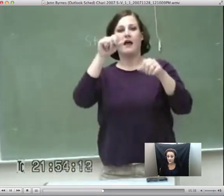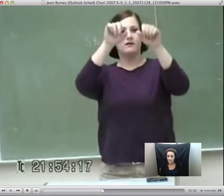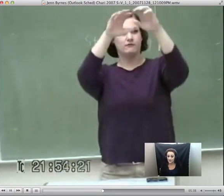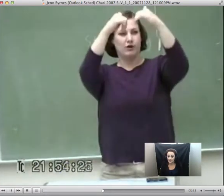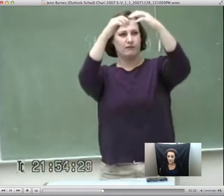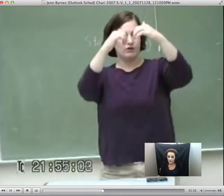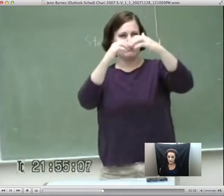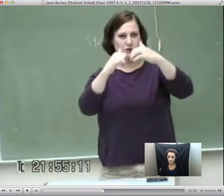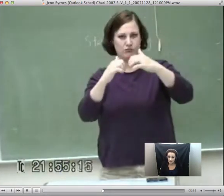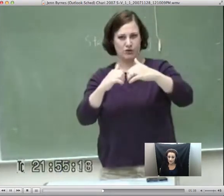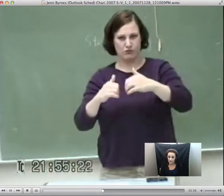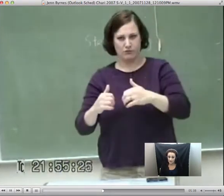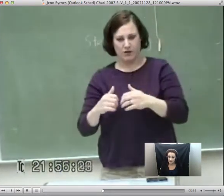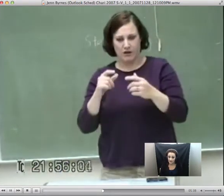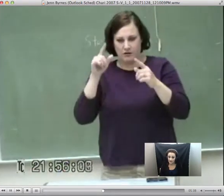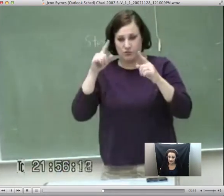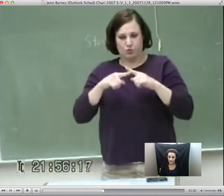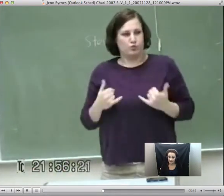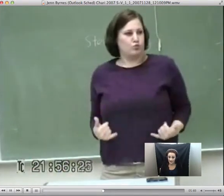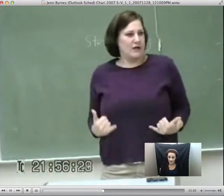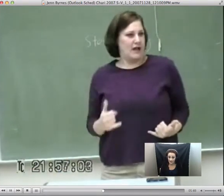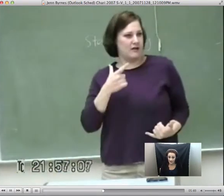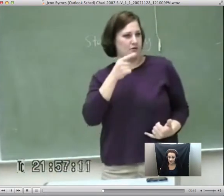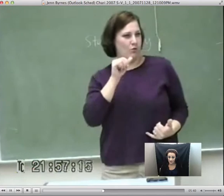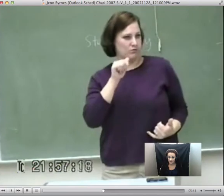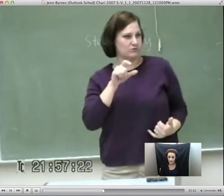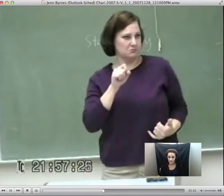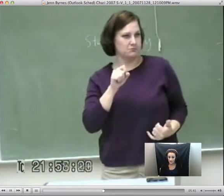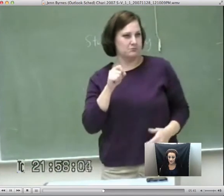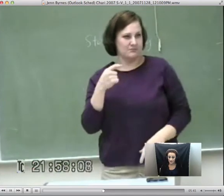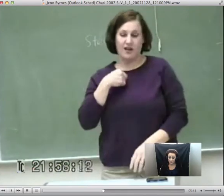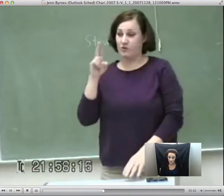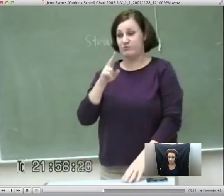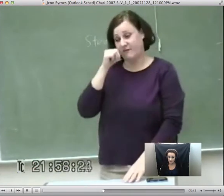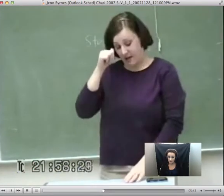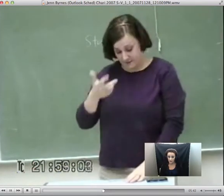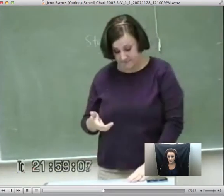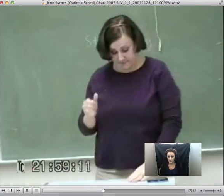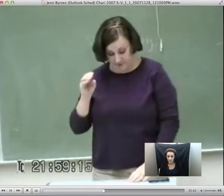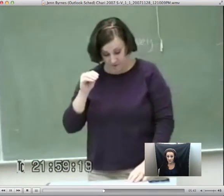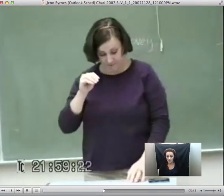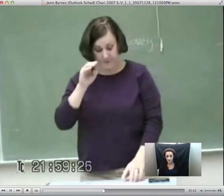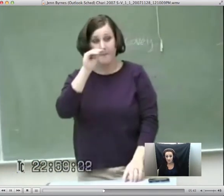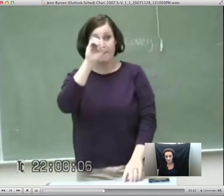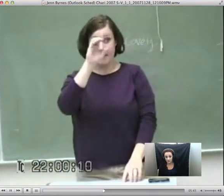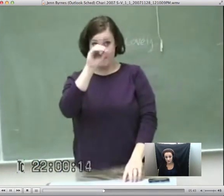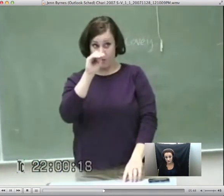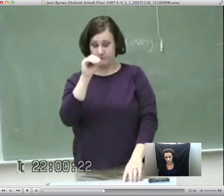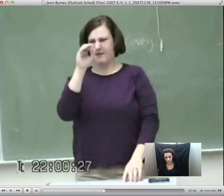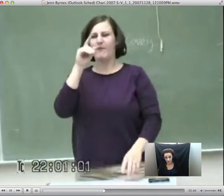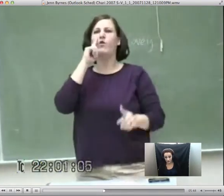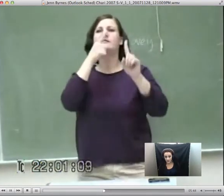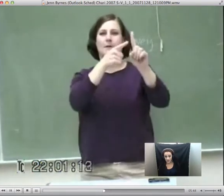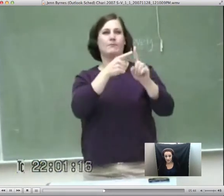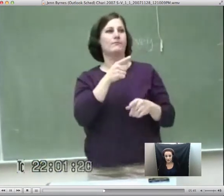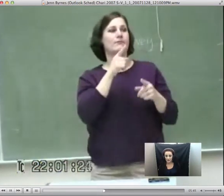put down long-term goals and divide that out to current goals. So the memo,